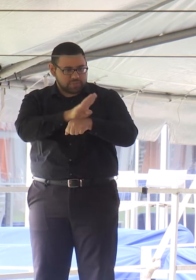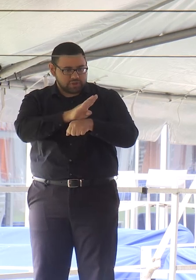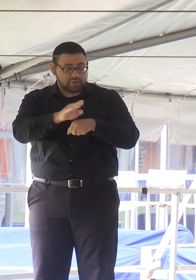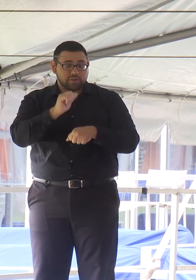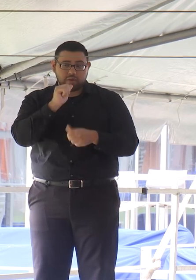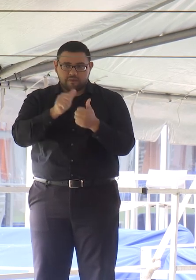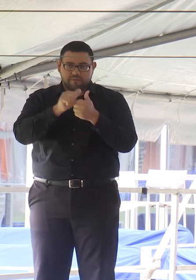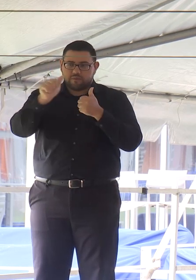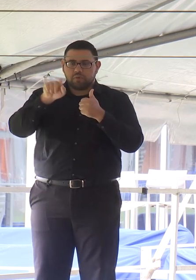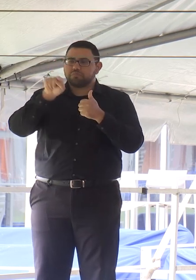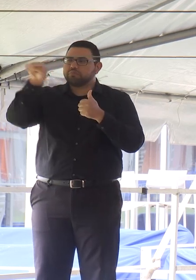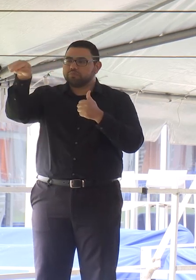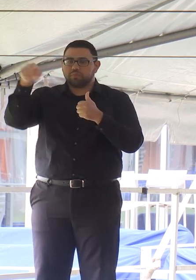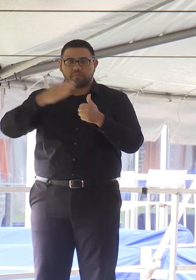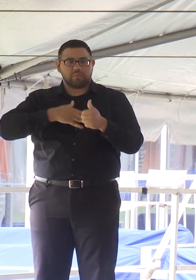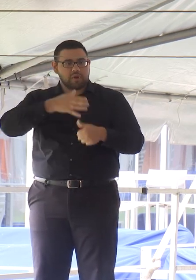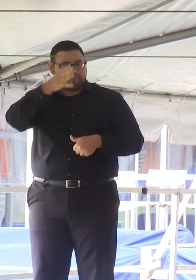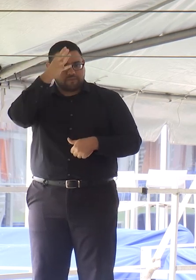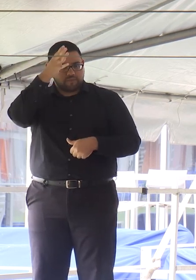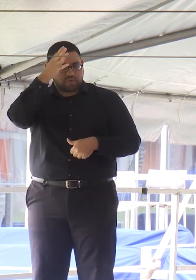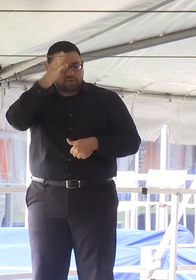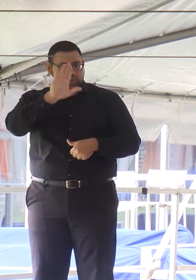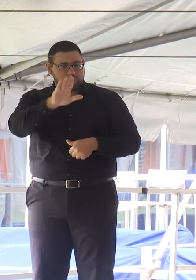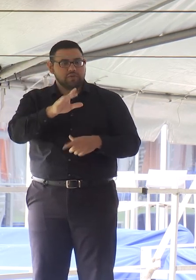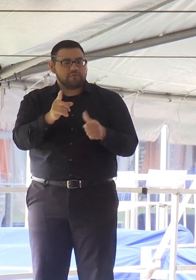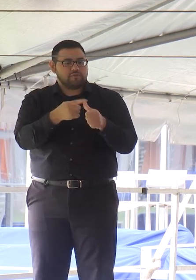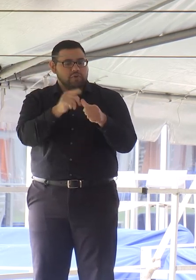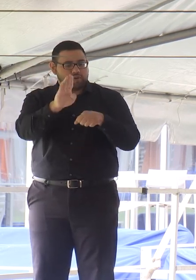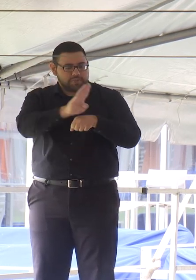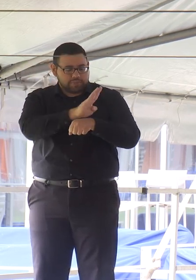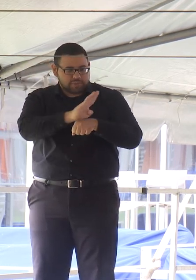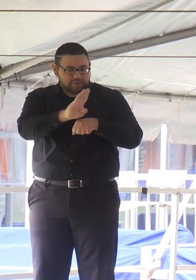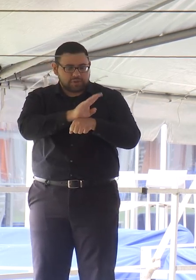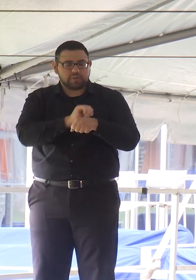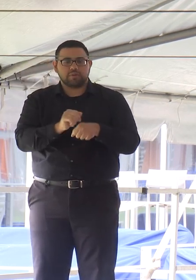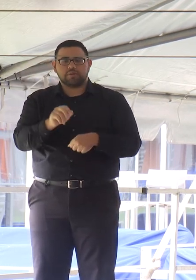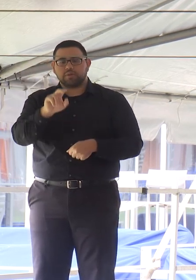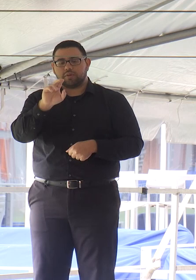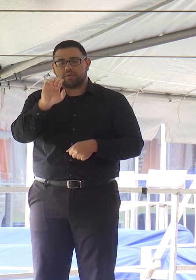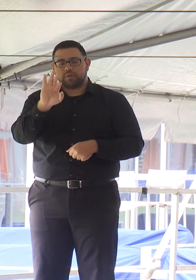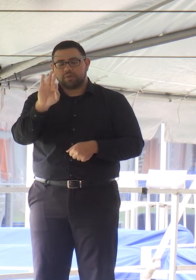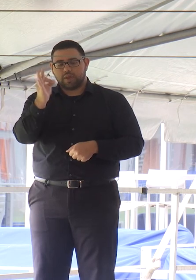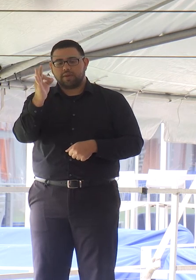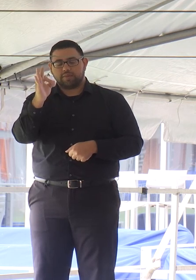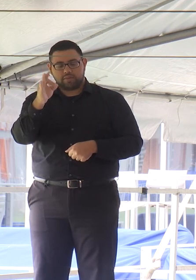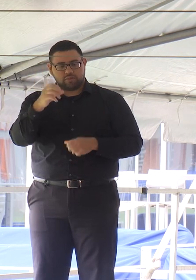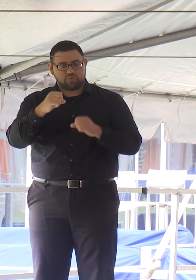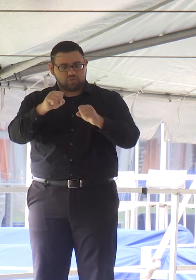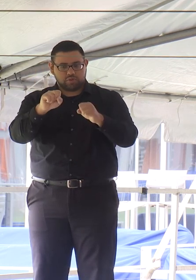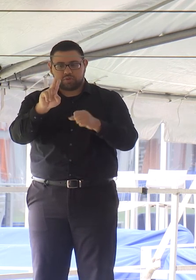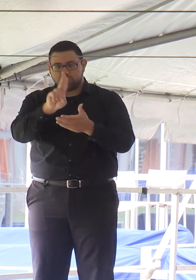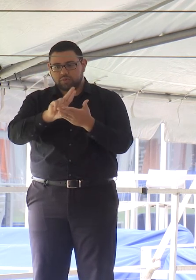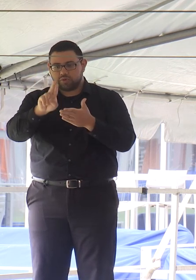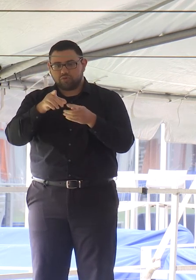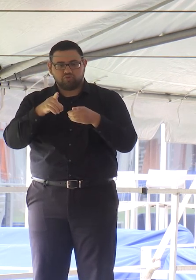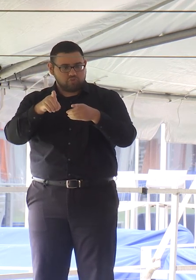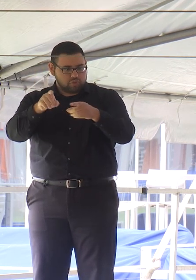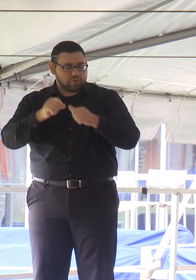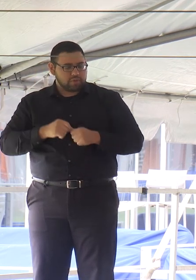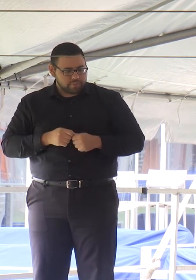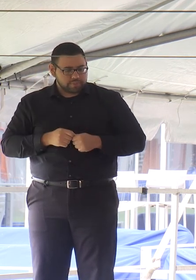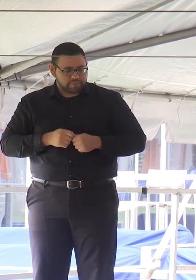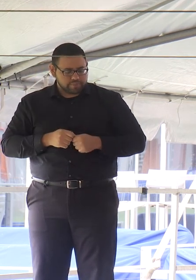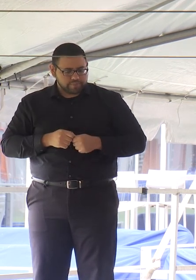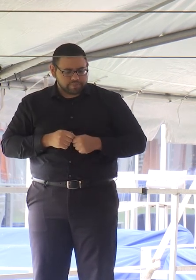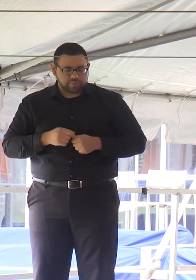not too far down the road was my father with his first business on 9th and University Drive.